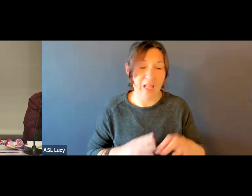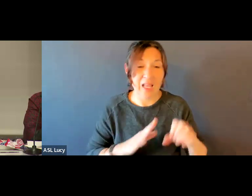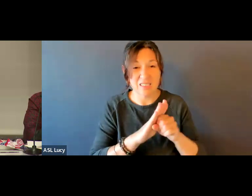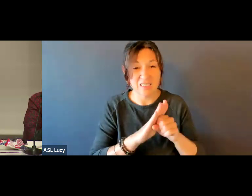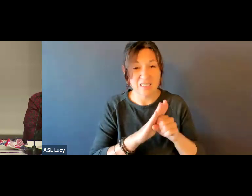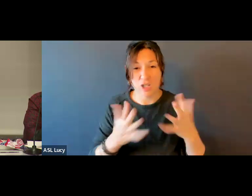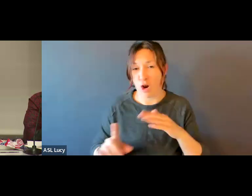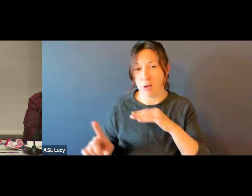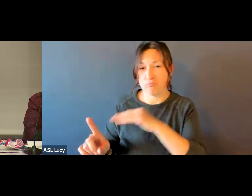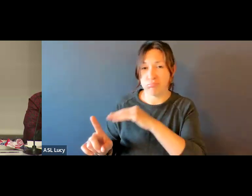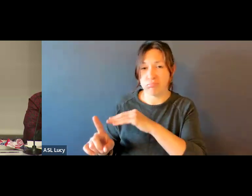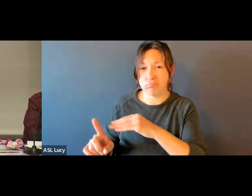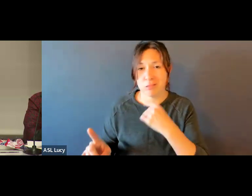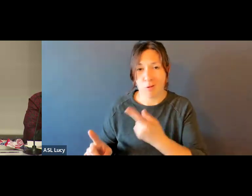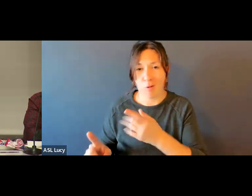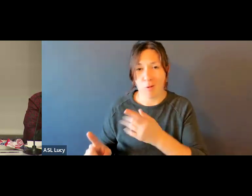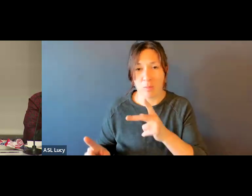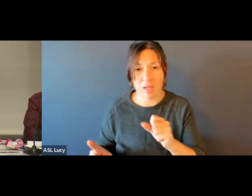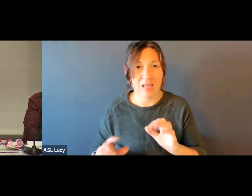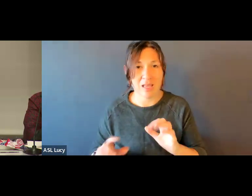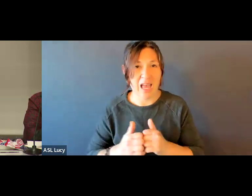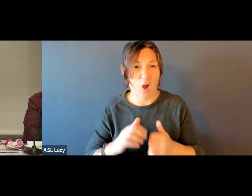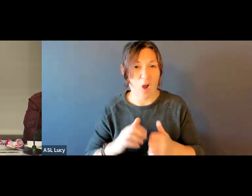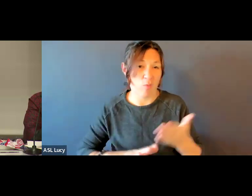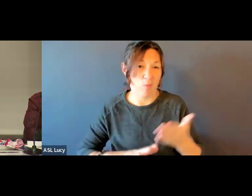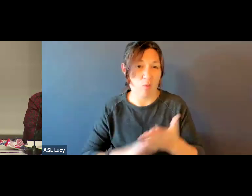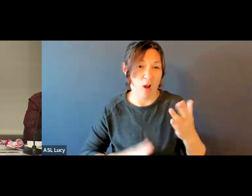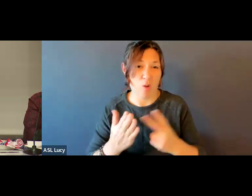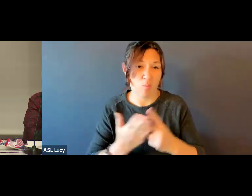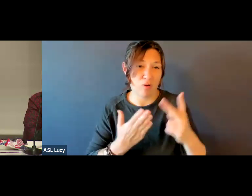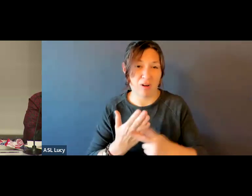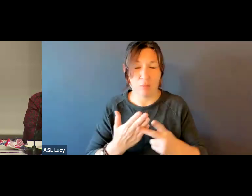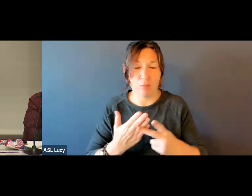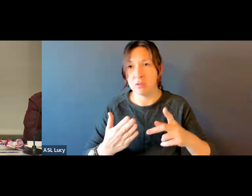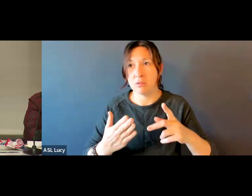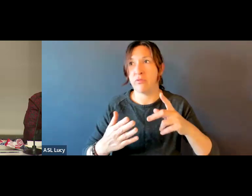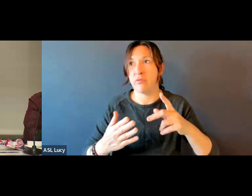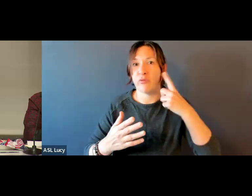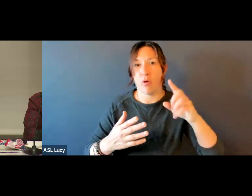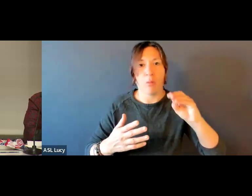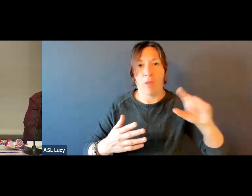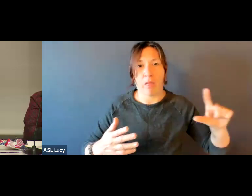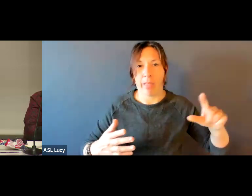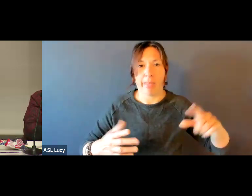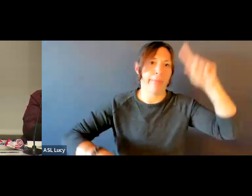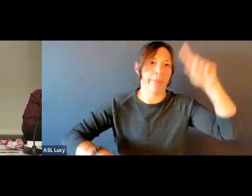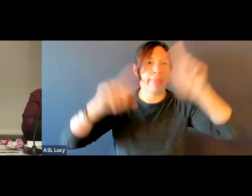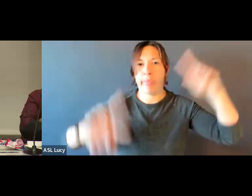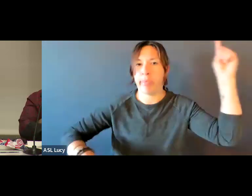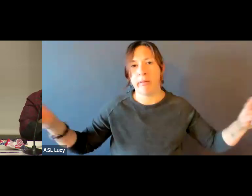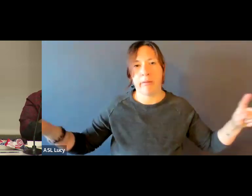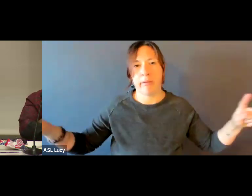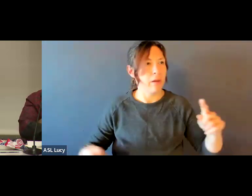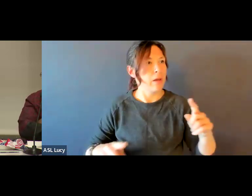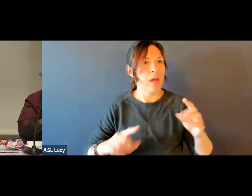the way our programs have been run are very inconsistent in terms of which students are in them, for how